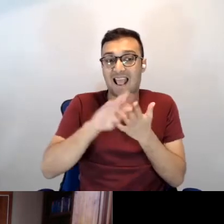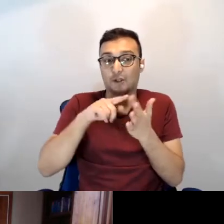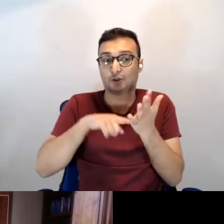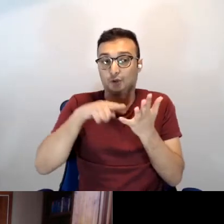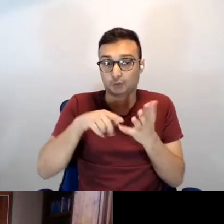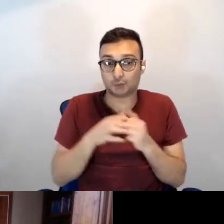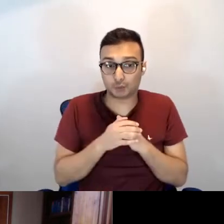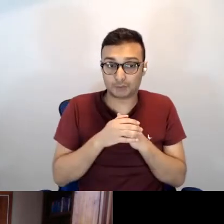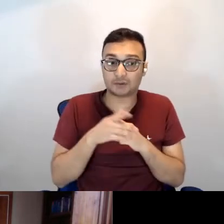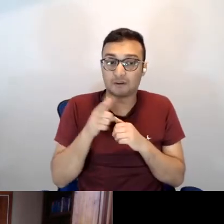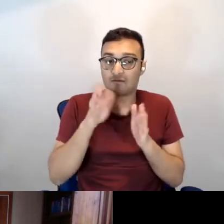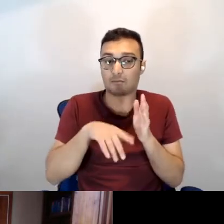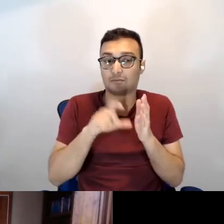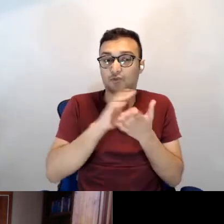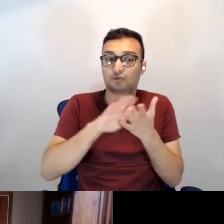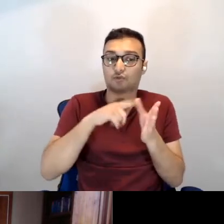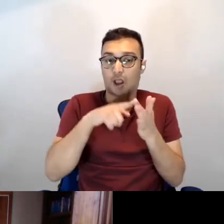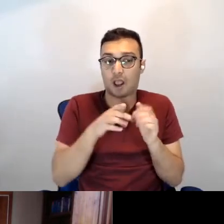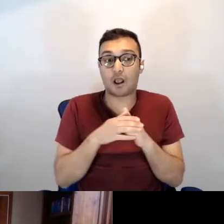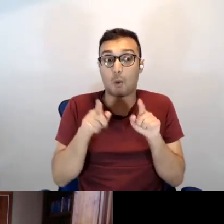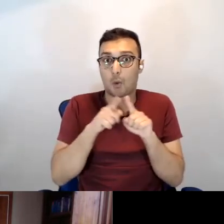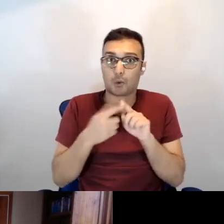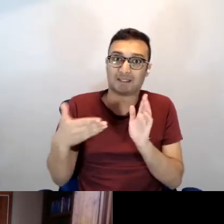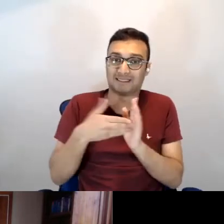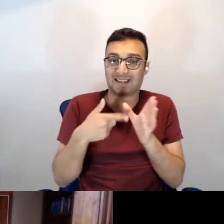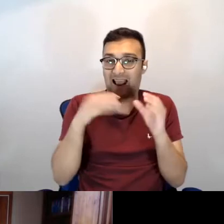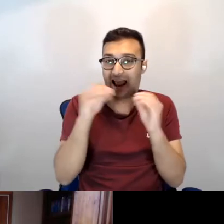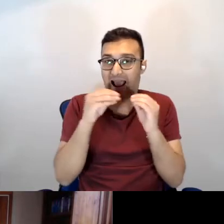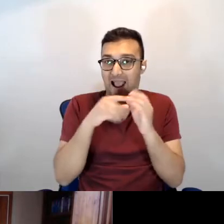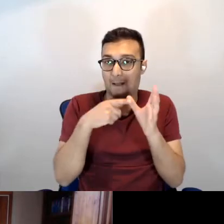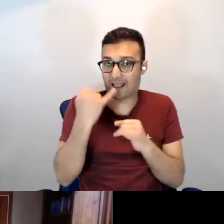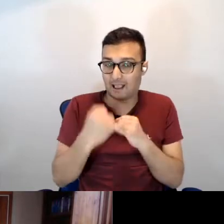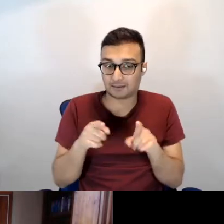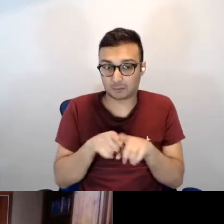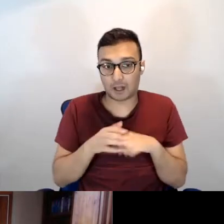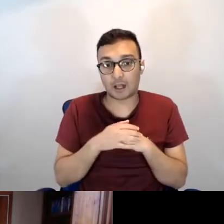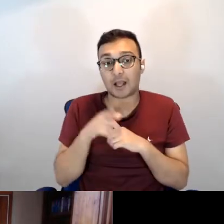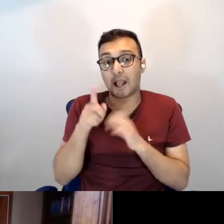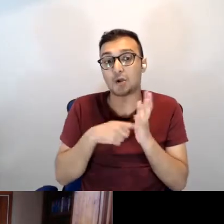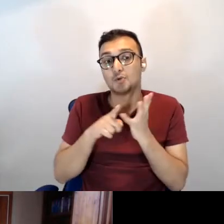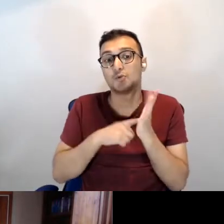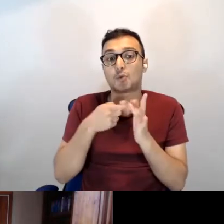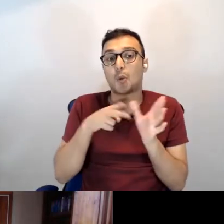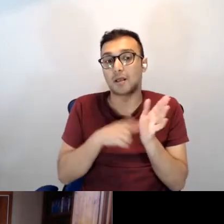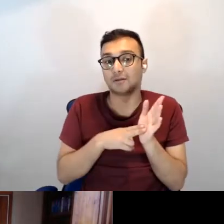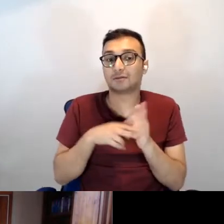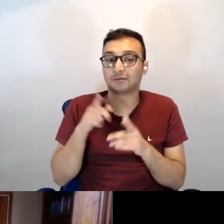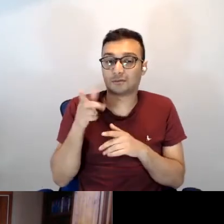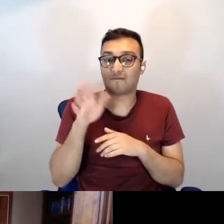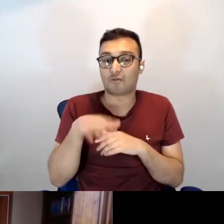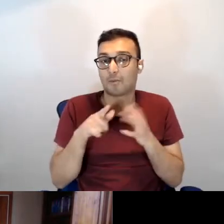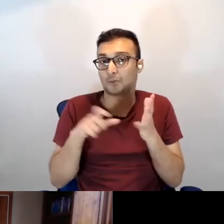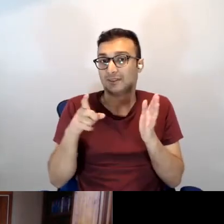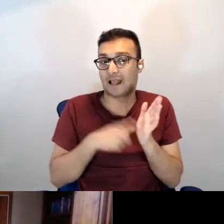Abbas. And we're also going to be here from Julian from the Development Planning Unit at UCL as well. So I'll leave